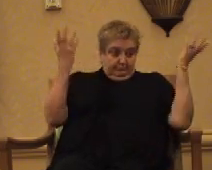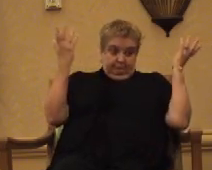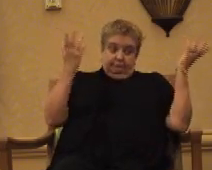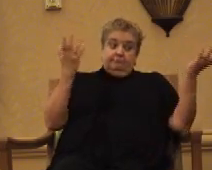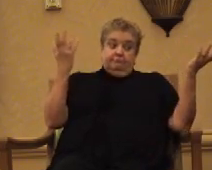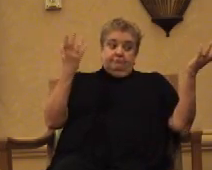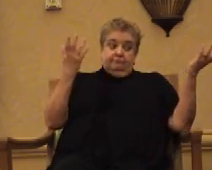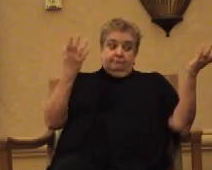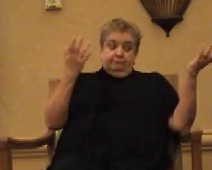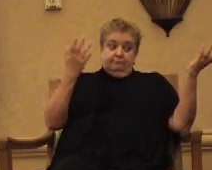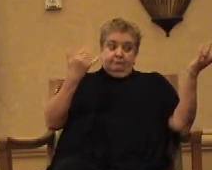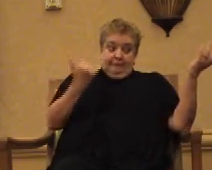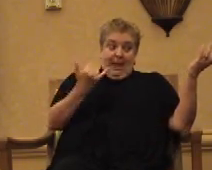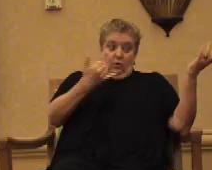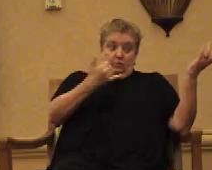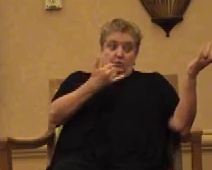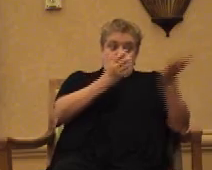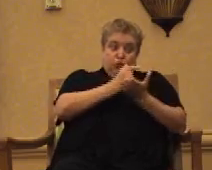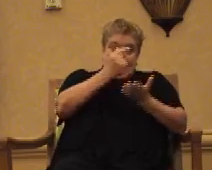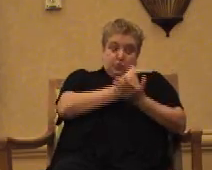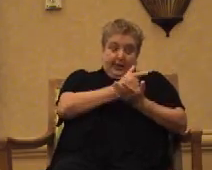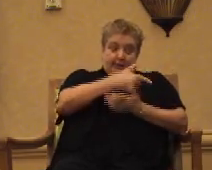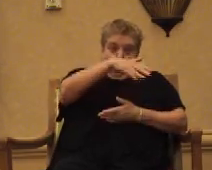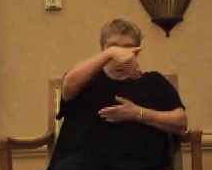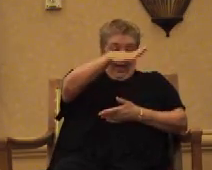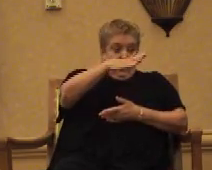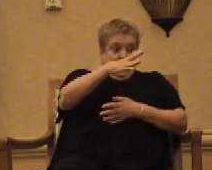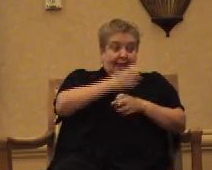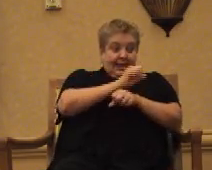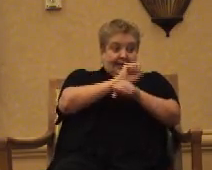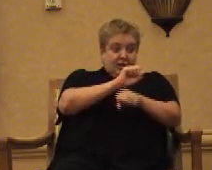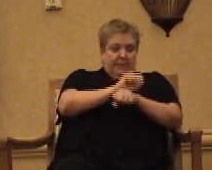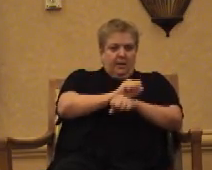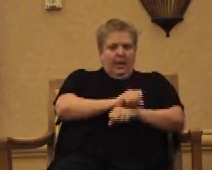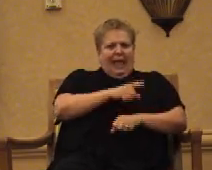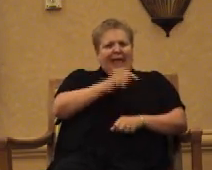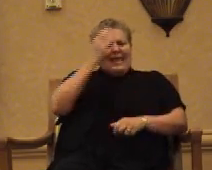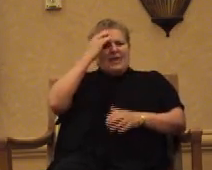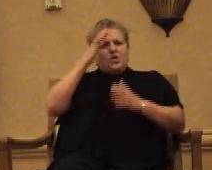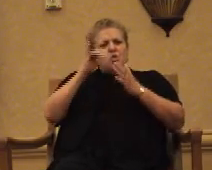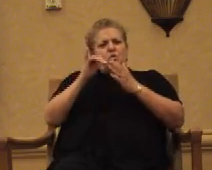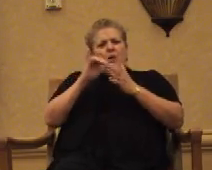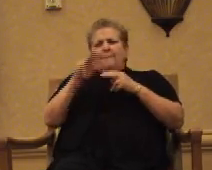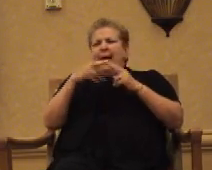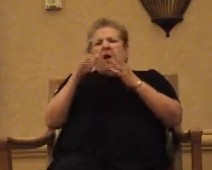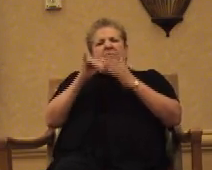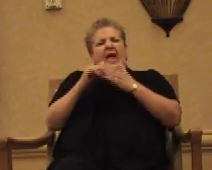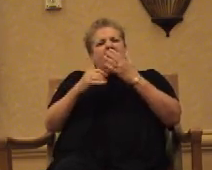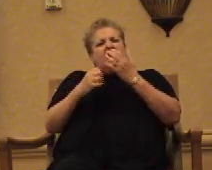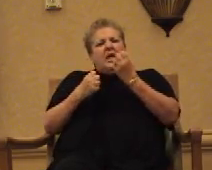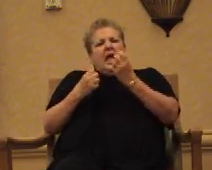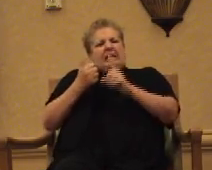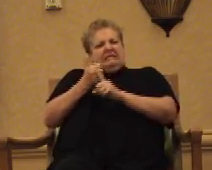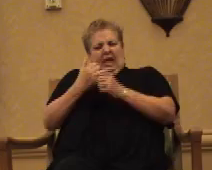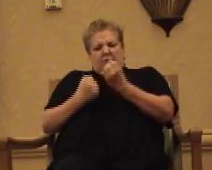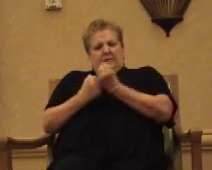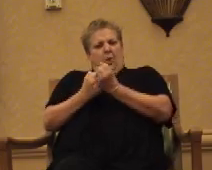away. Get a job. He knew about that self-supporting through your own contributions without ever going